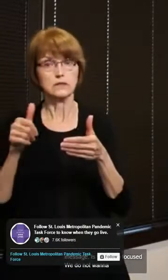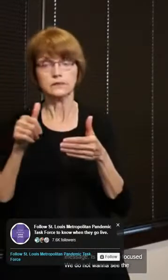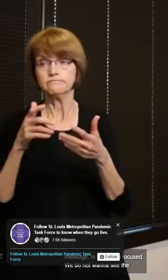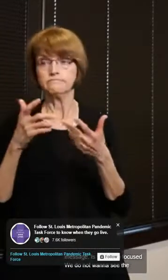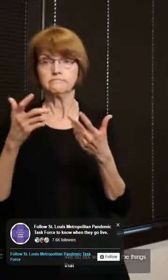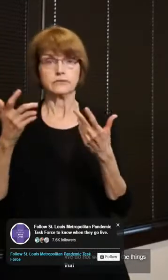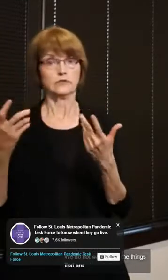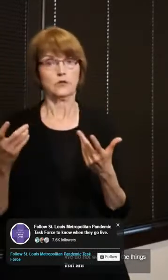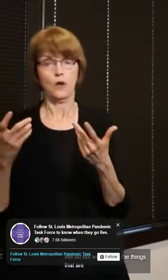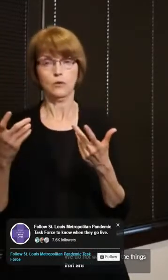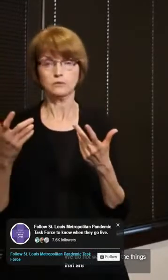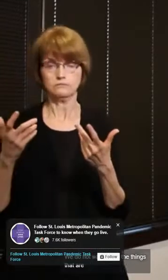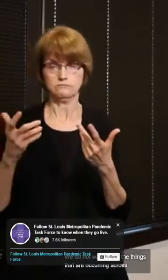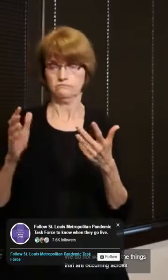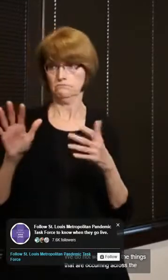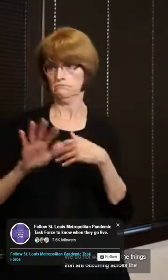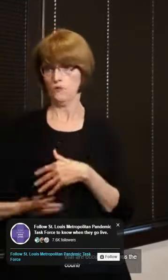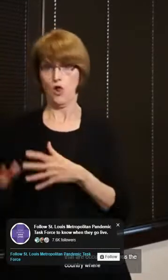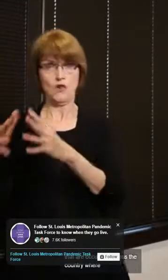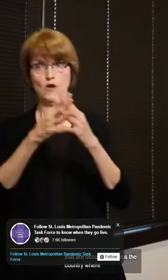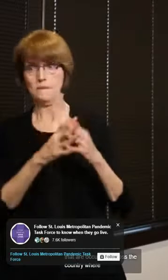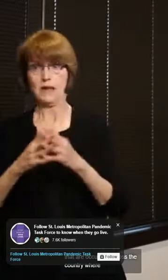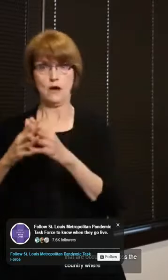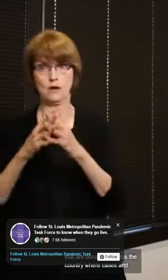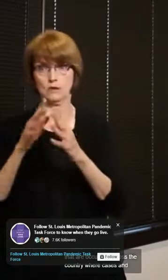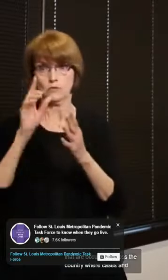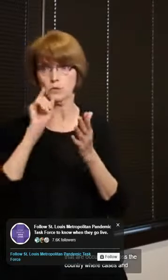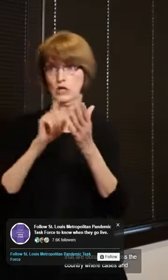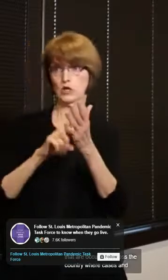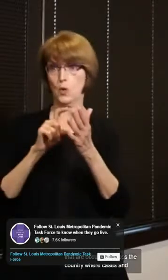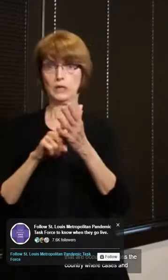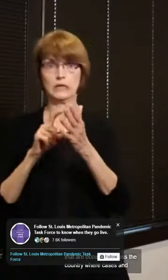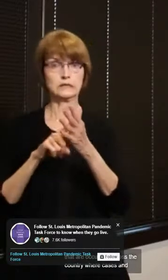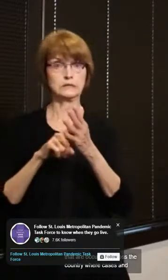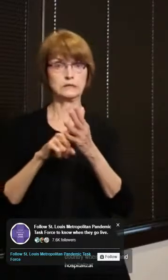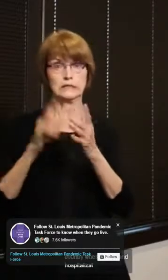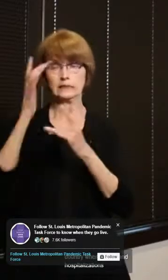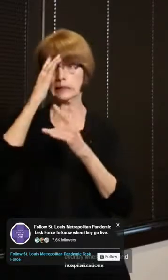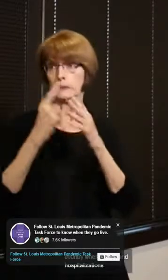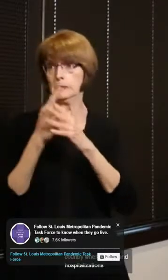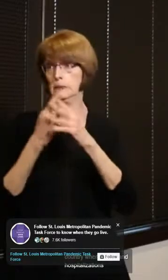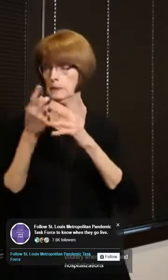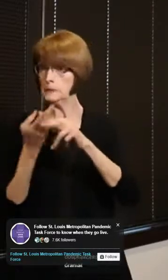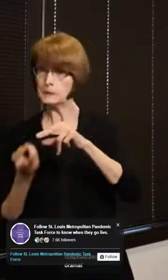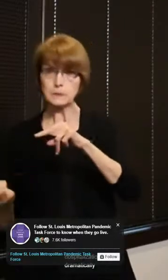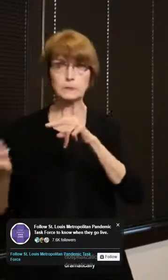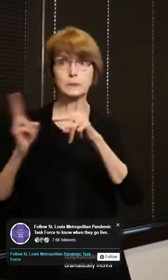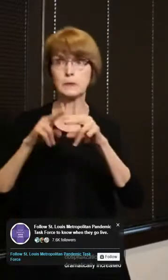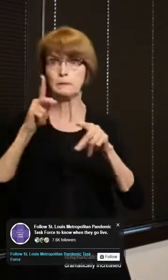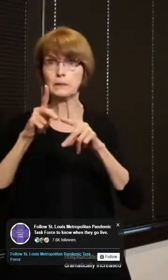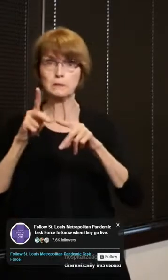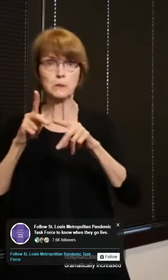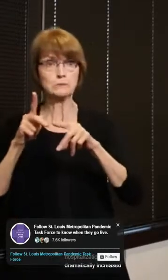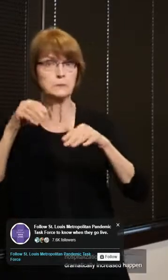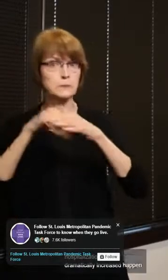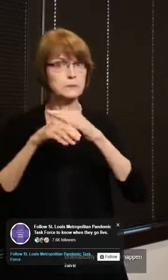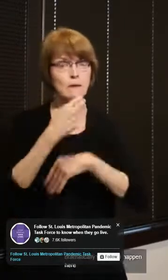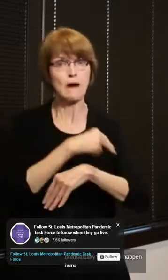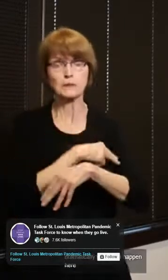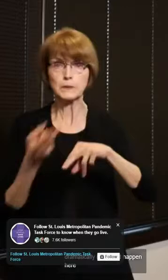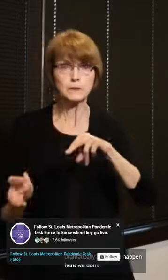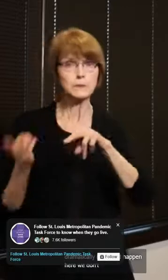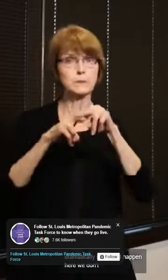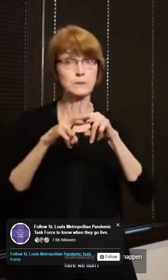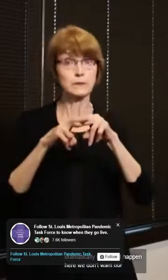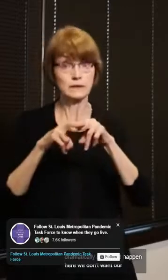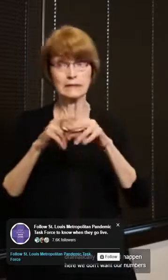things that are occurring across the country where cases and hospitalizations have dramatically increased happen here. We